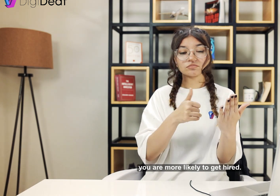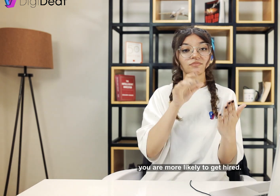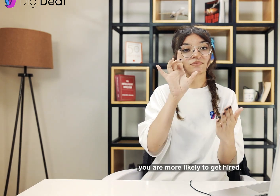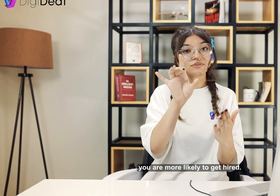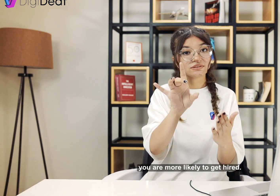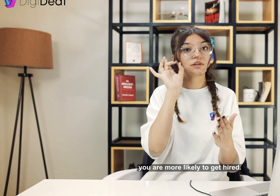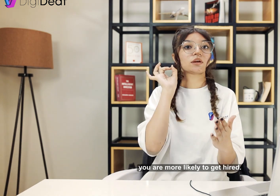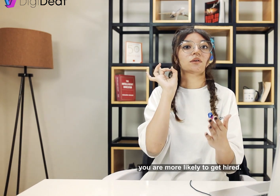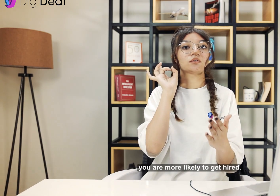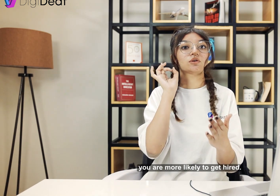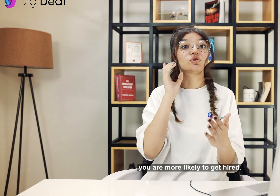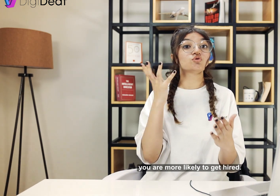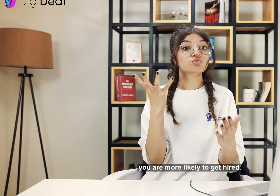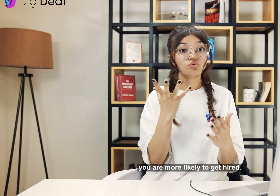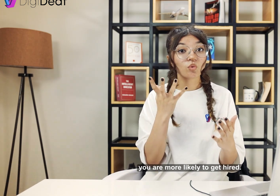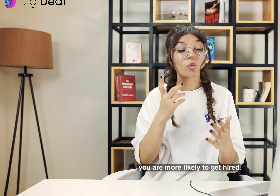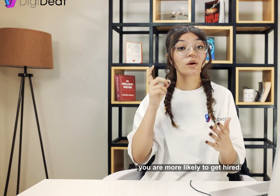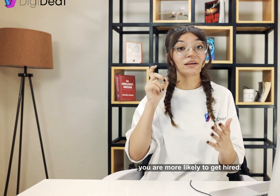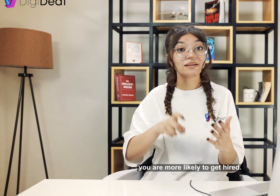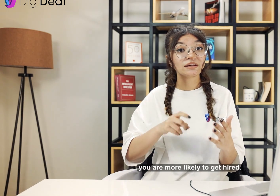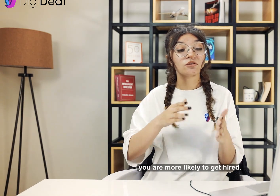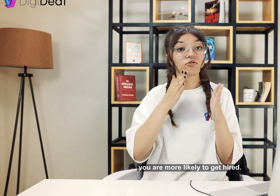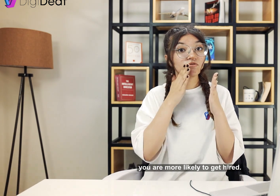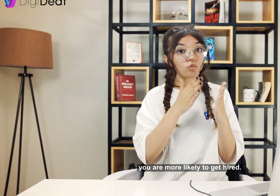you are more likely to get hired.